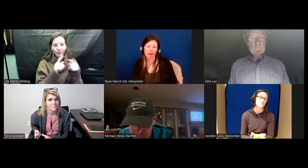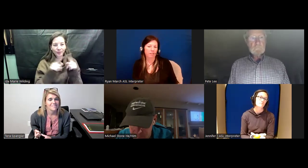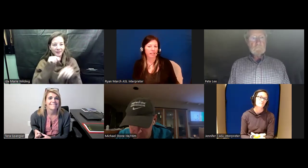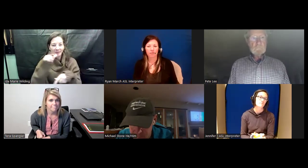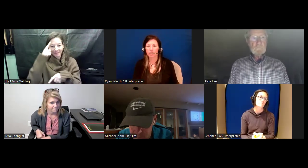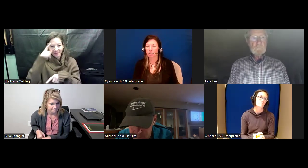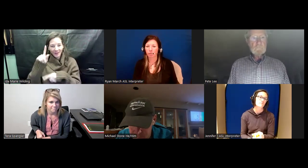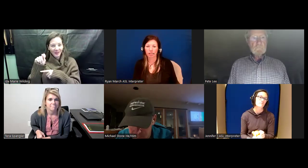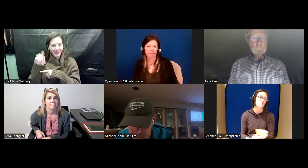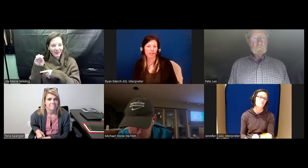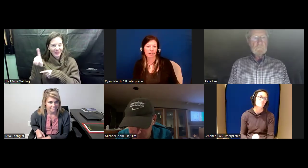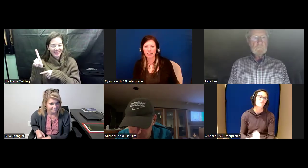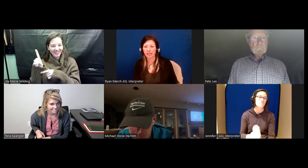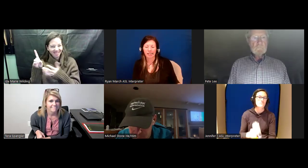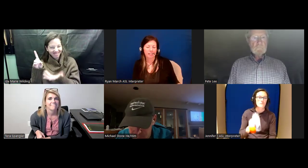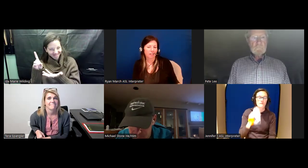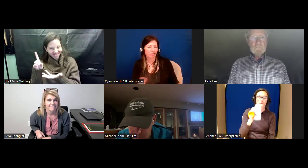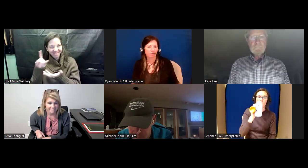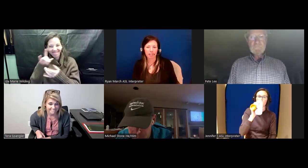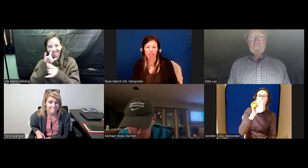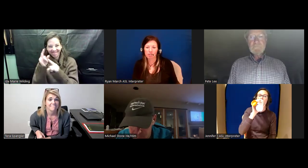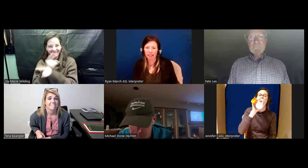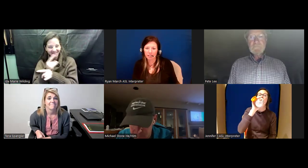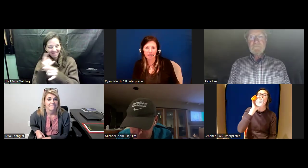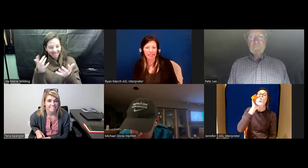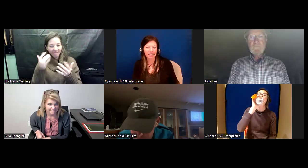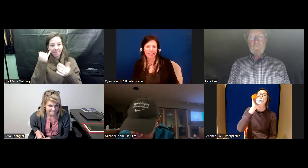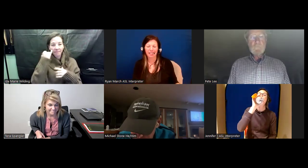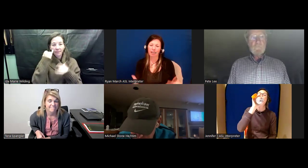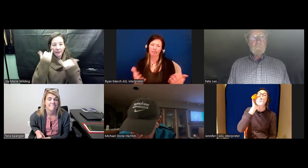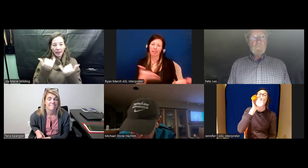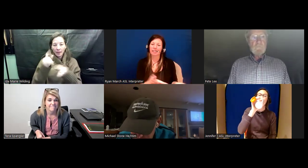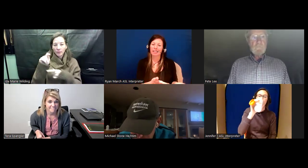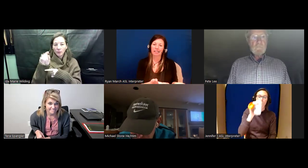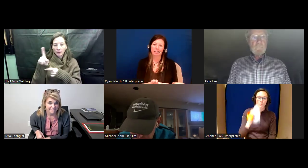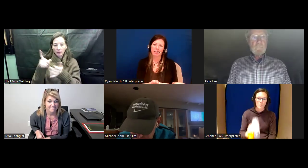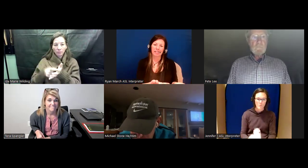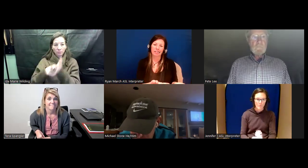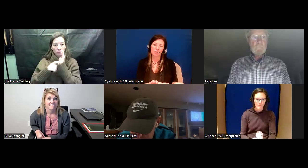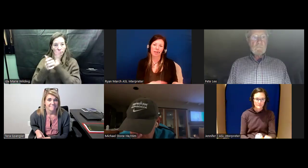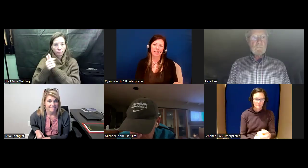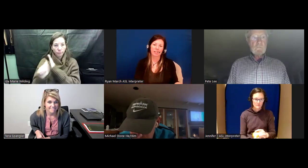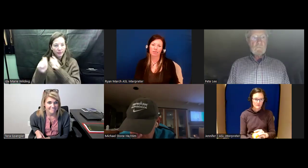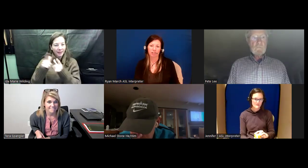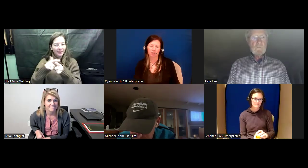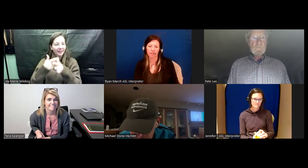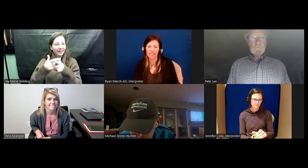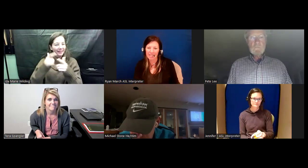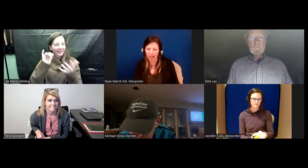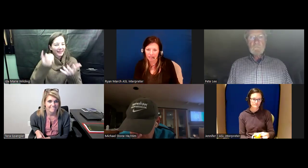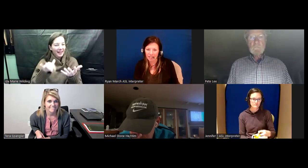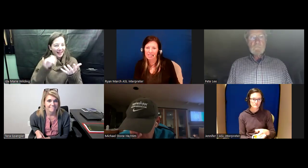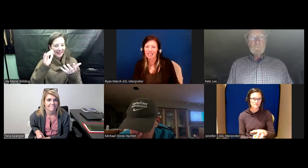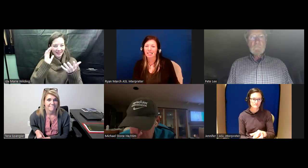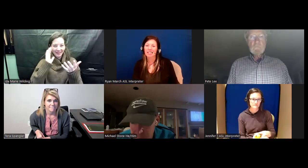pass everything for interpreters, very, very strict things. And it's very ironic that things don't apply to teachers of the